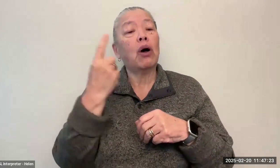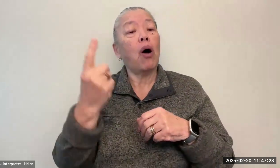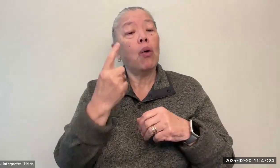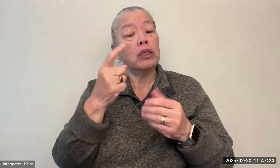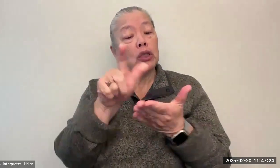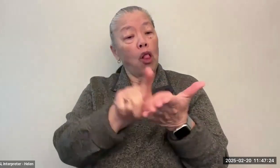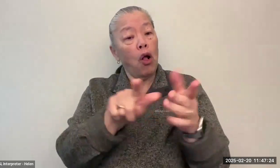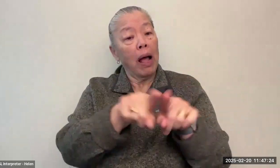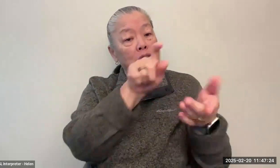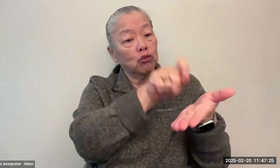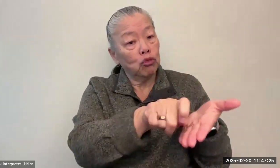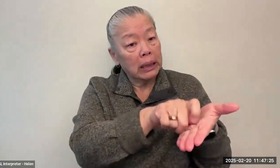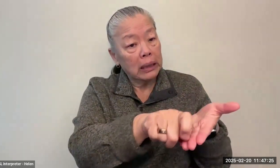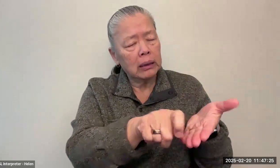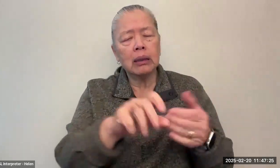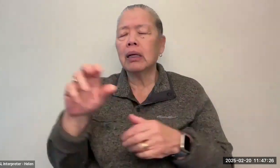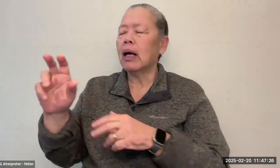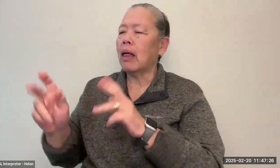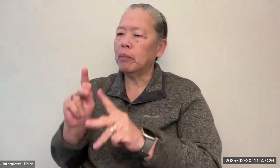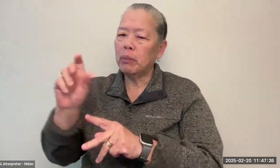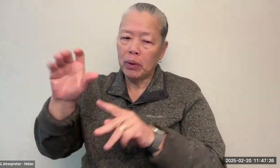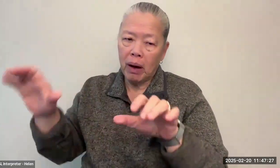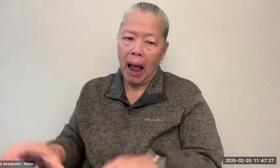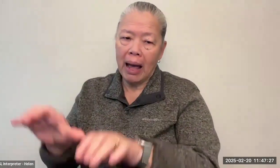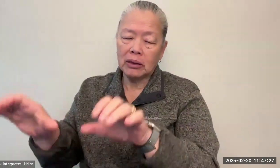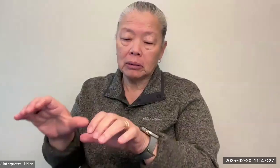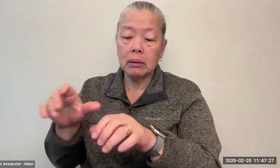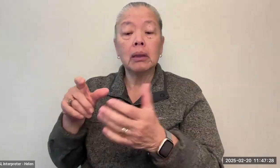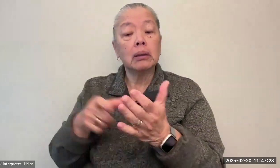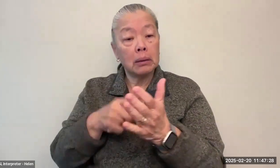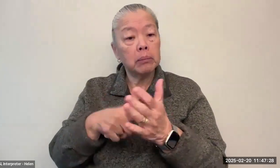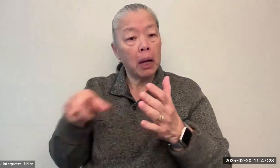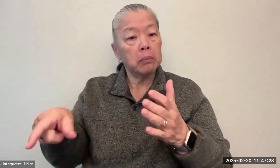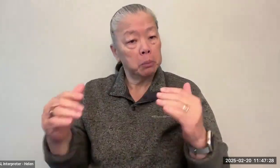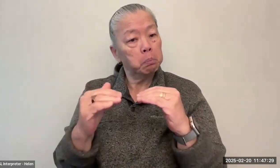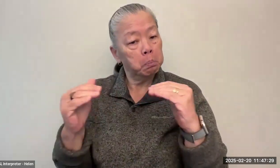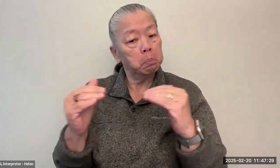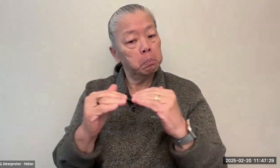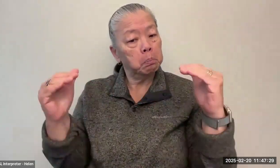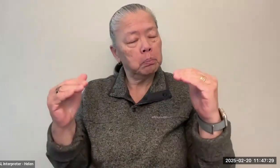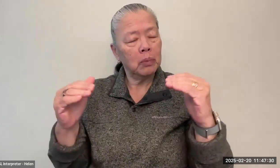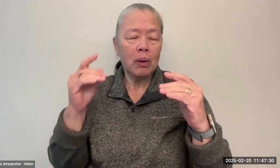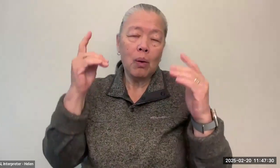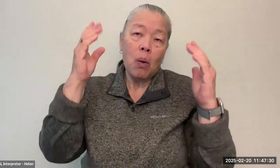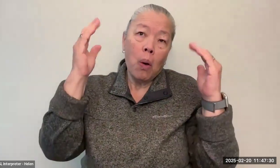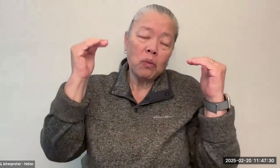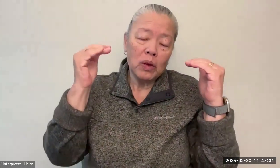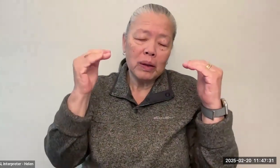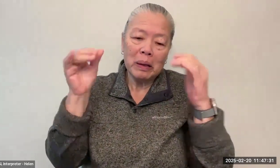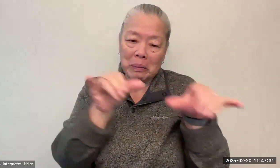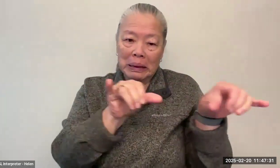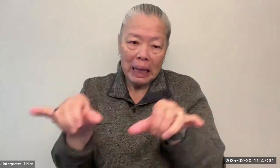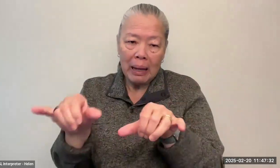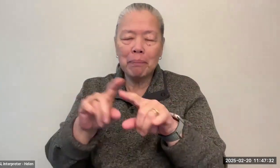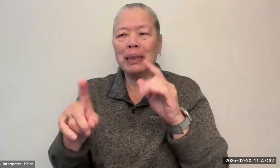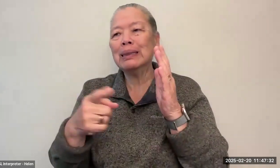then people's actions, and sometimes those coincide. Often we hope those coincide, and sometimes there's a